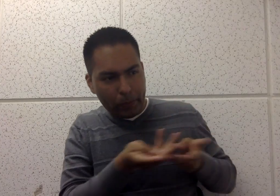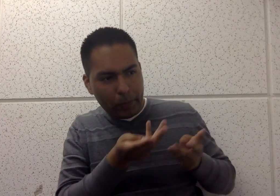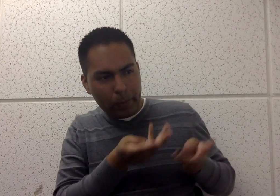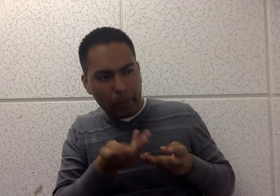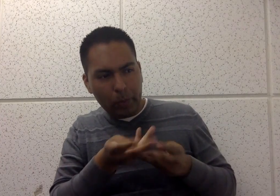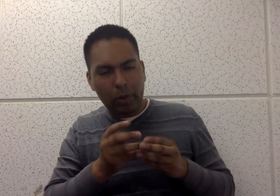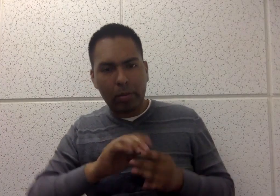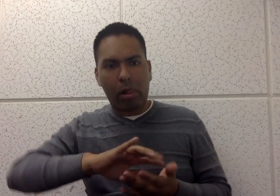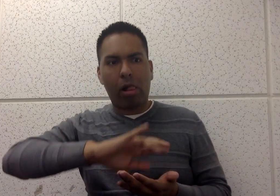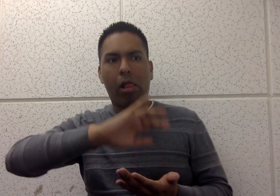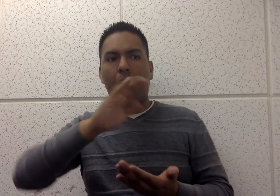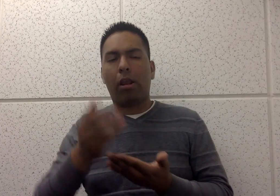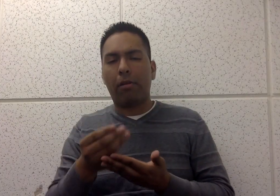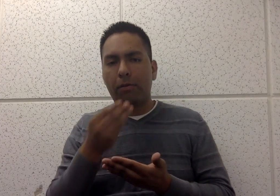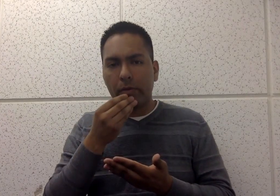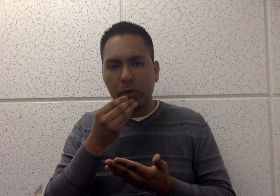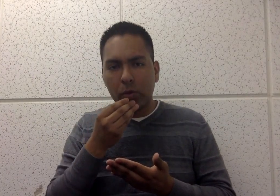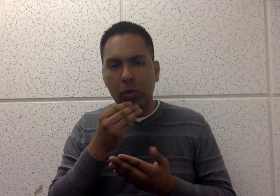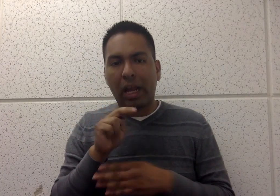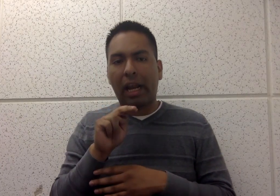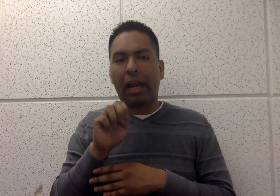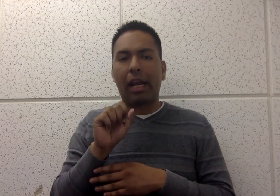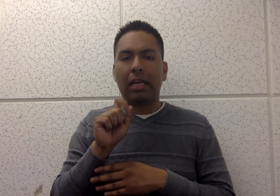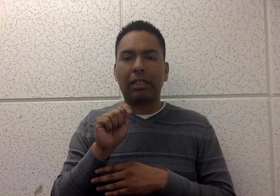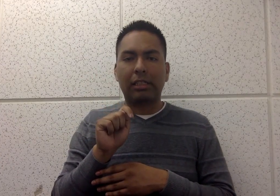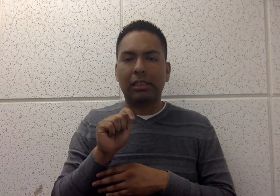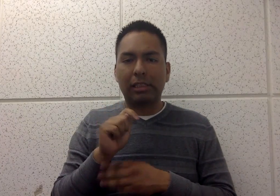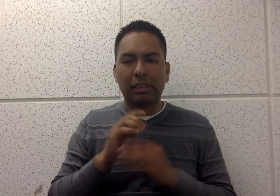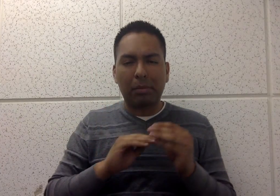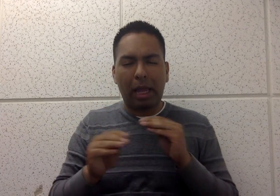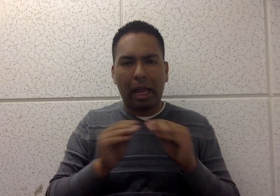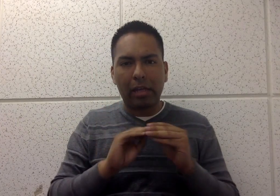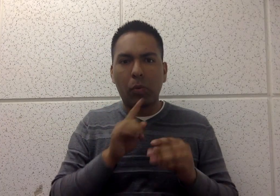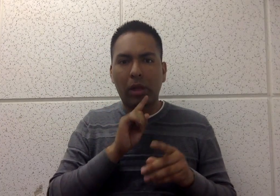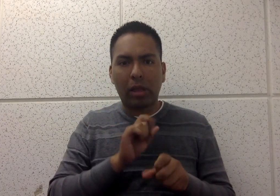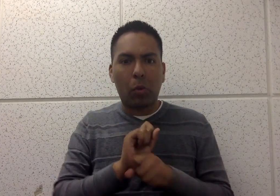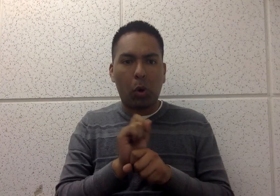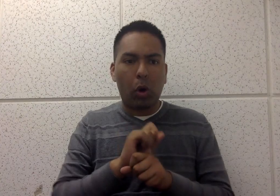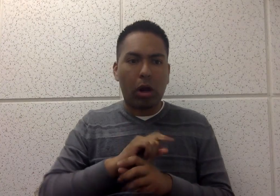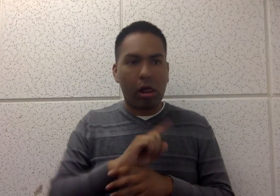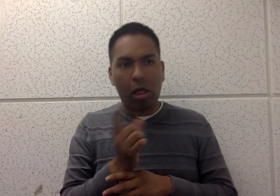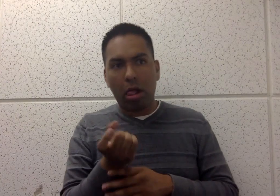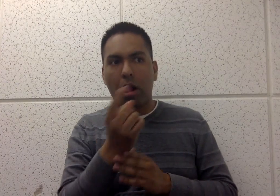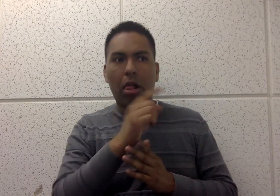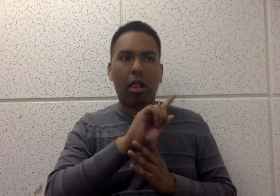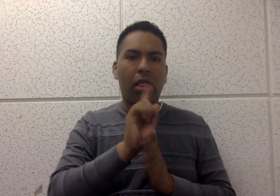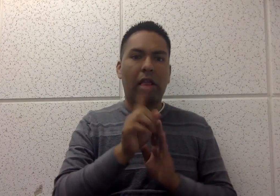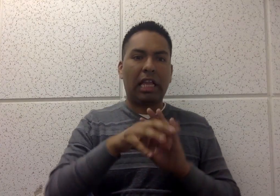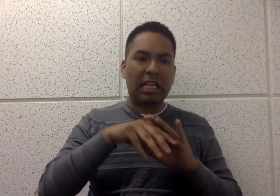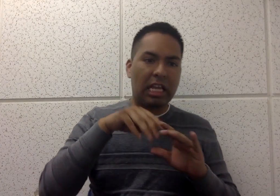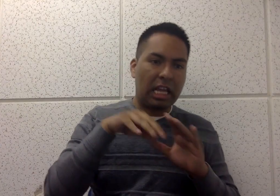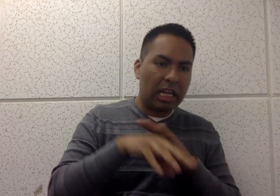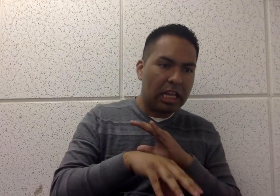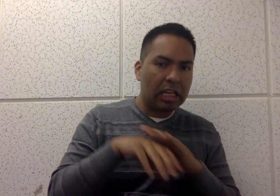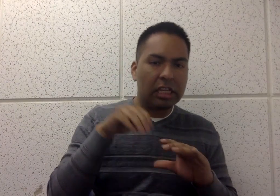nest maintenance workers working throughout the nest. And curiously and interestingly, it looks as though at any time about half